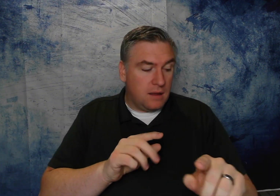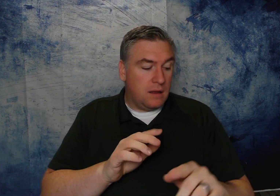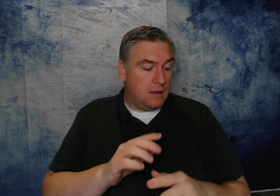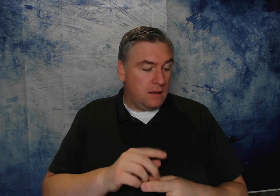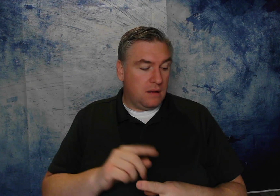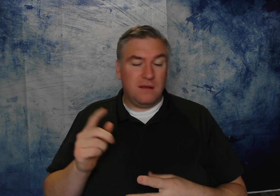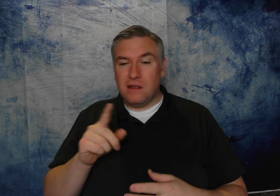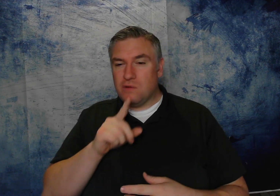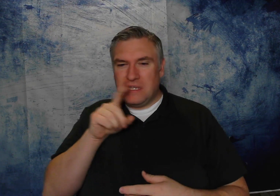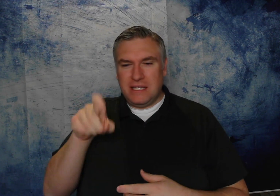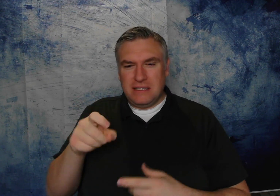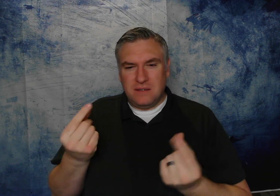We overreact.